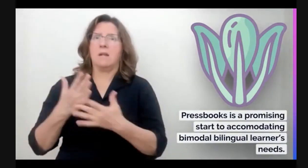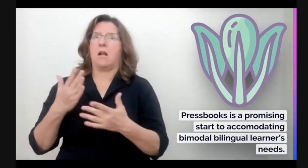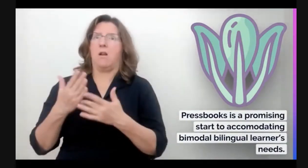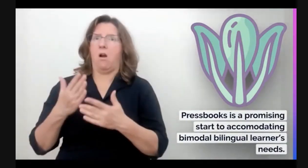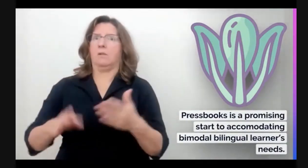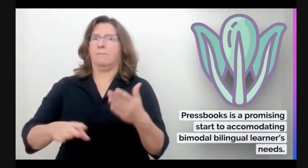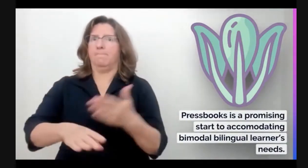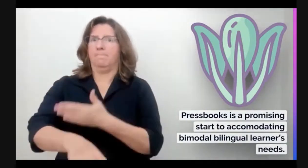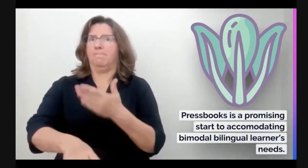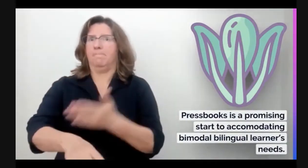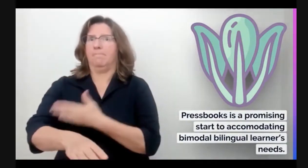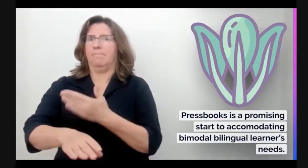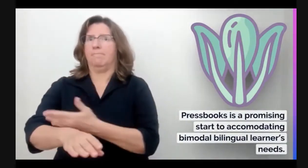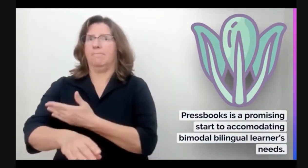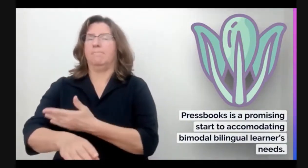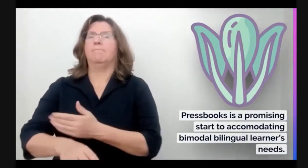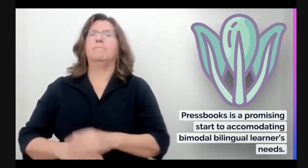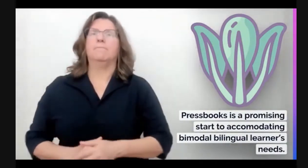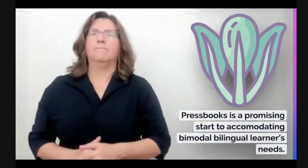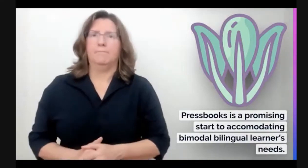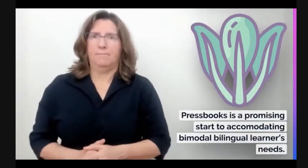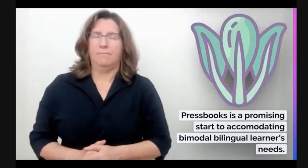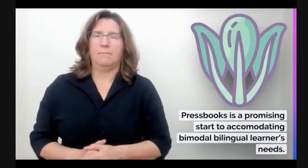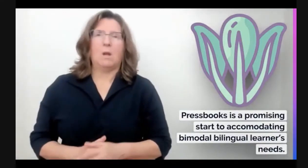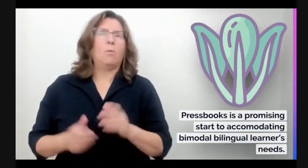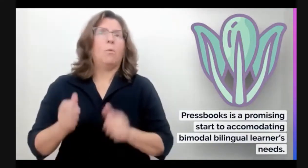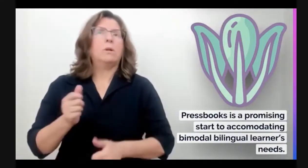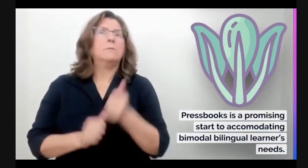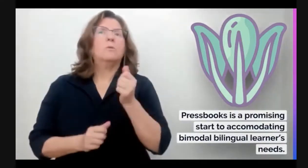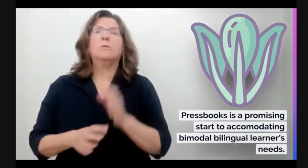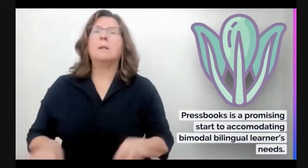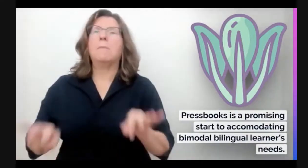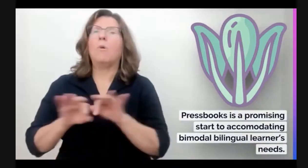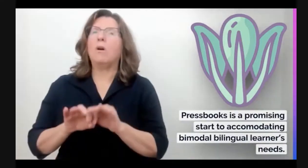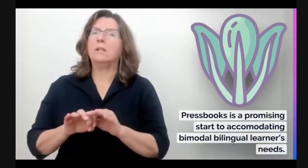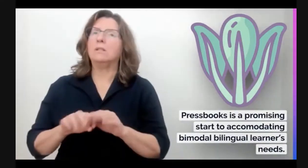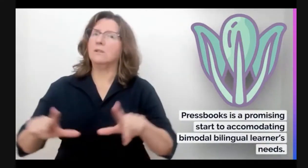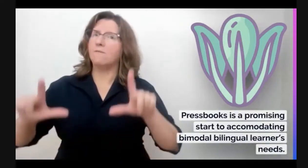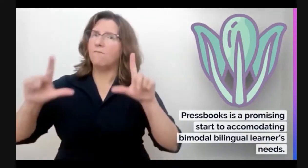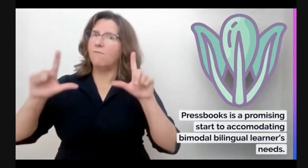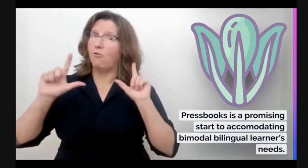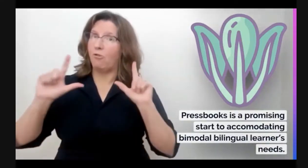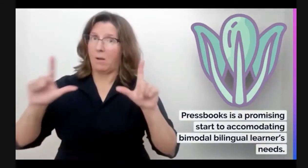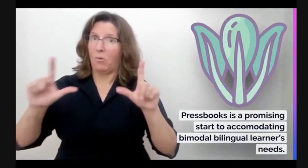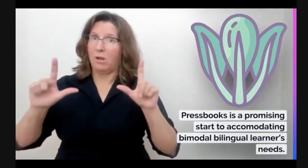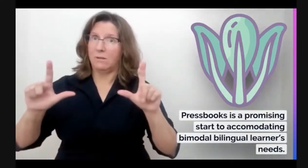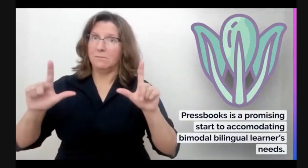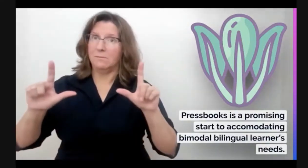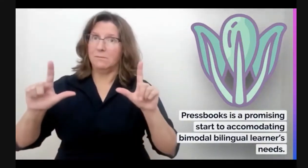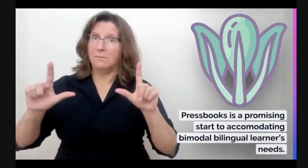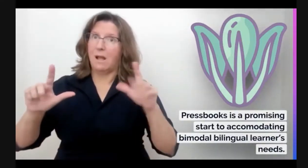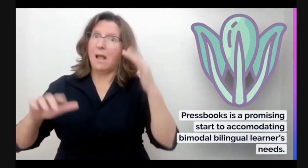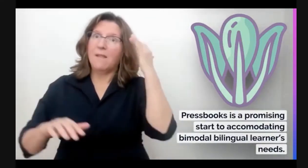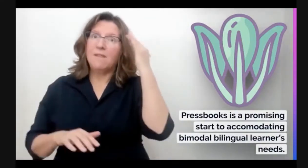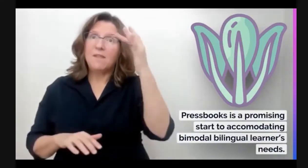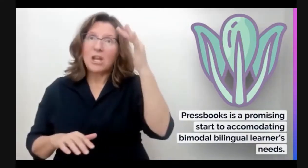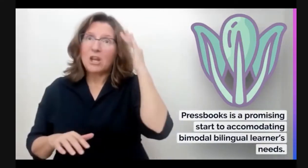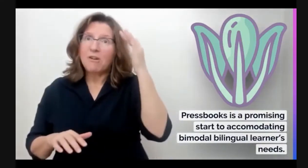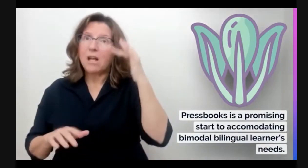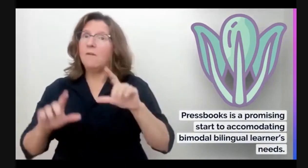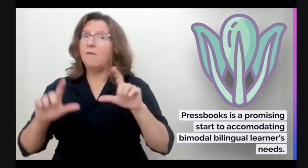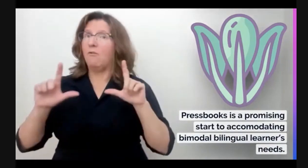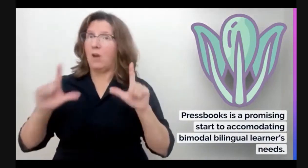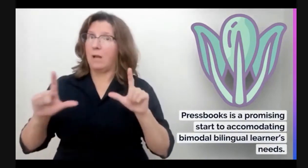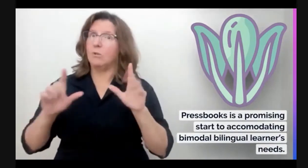start. As we know, technology will only get better. However, our most important tool is the